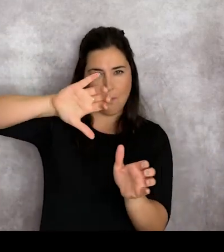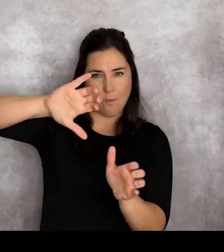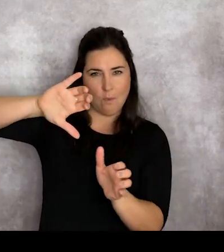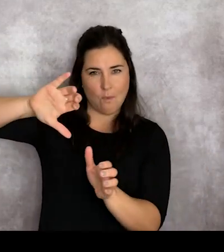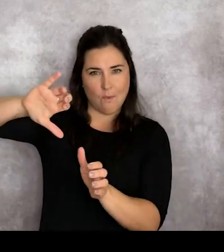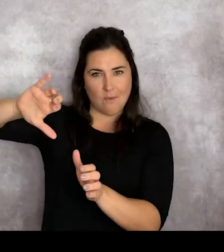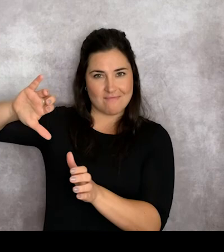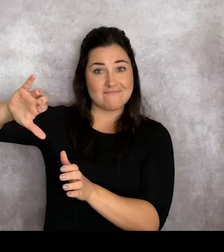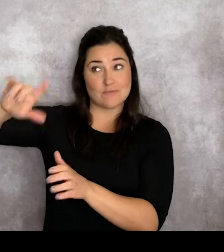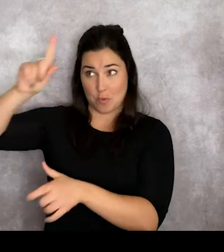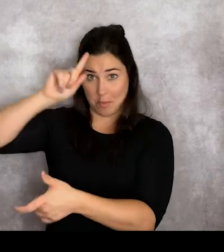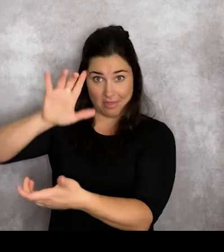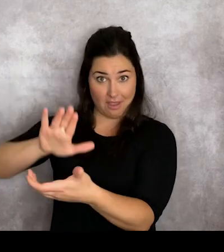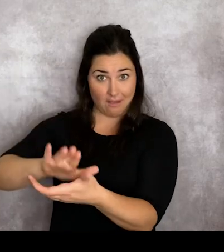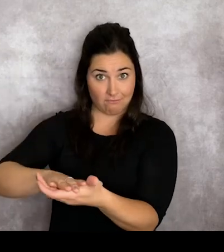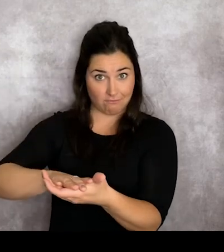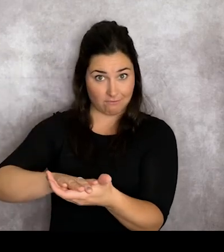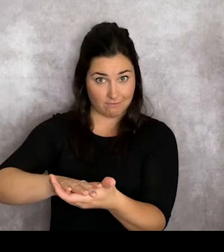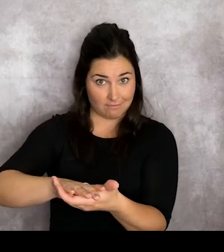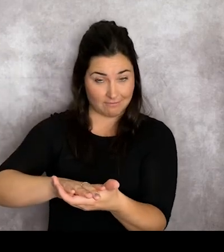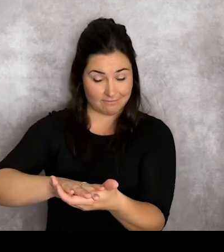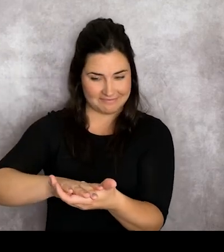to roll. We believe it.